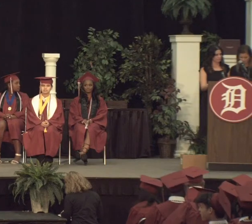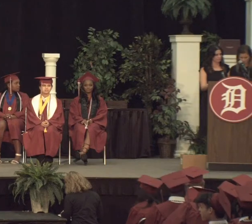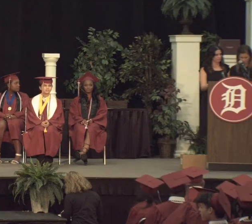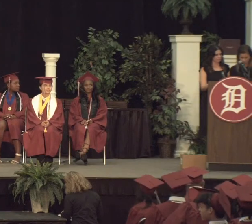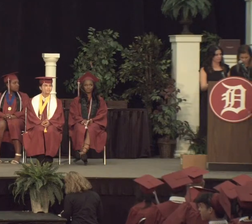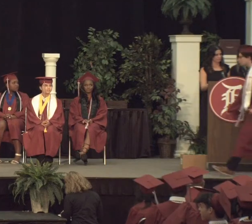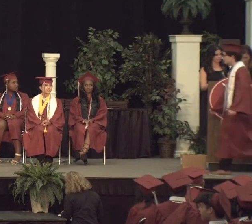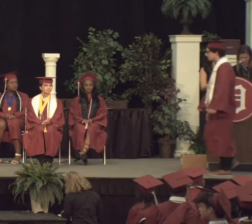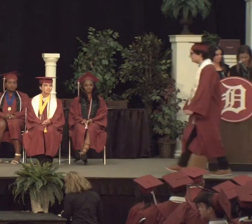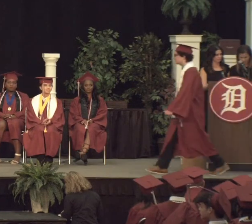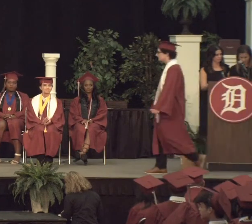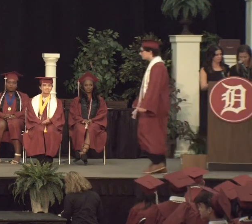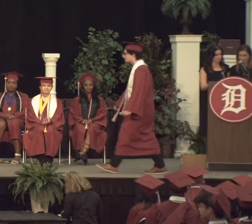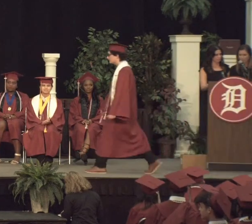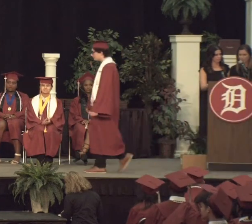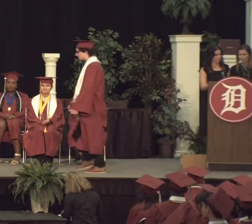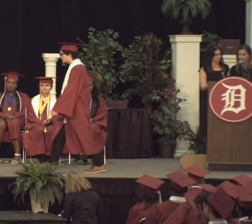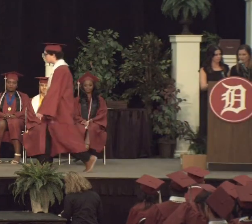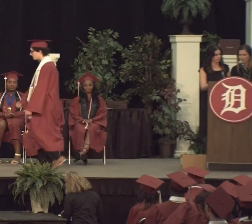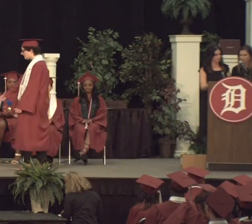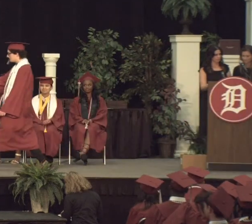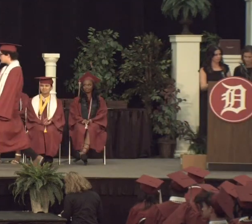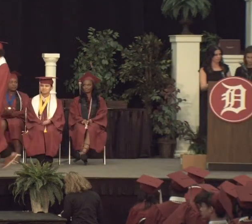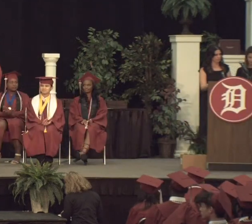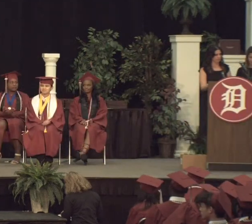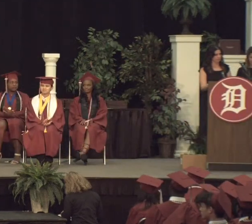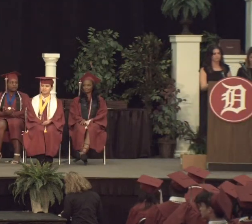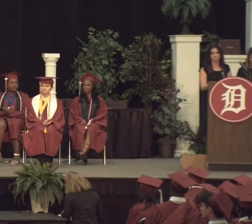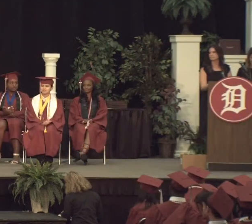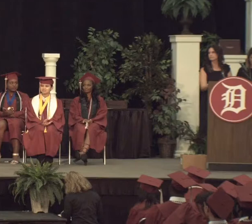Brandon Fortes, magna cum laude.